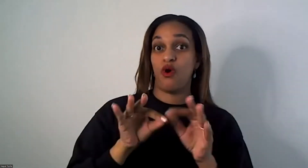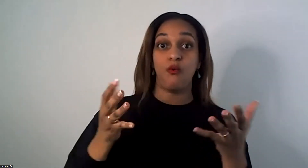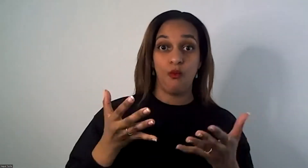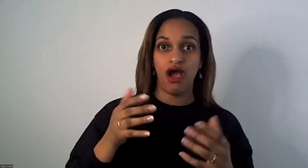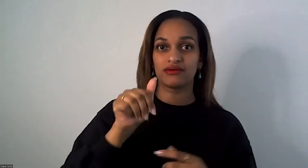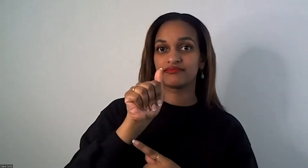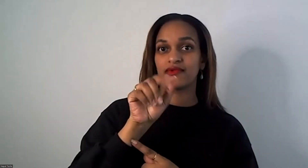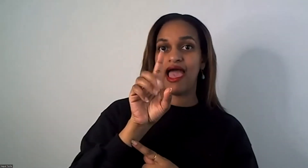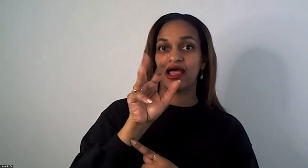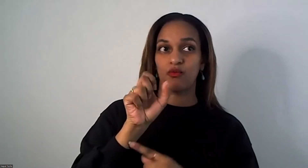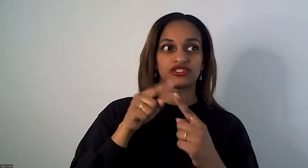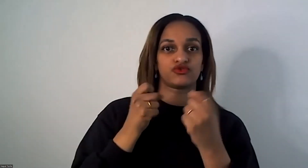and equitable community.